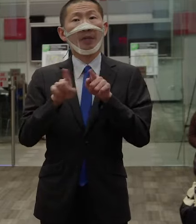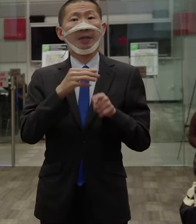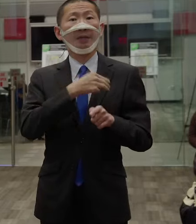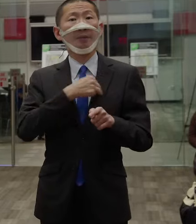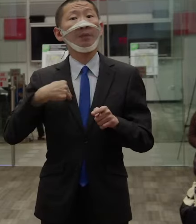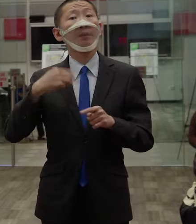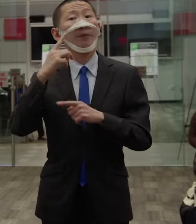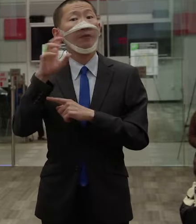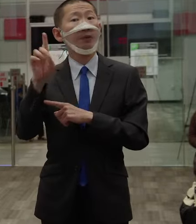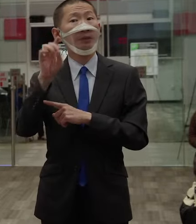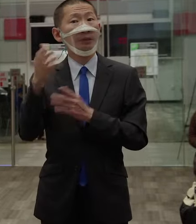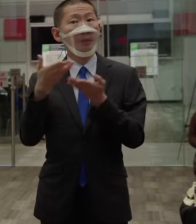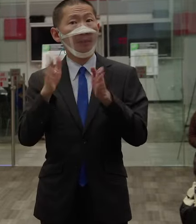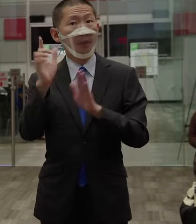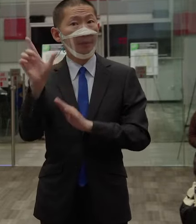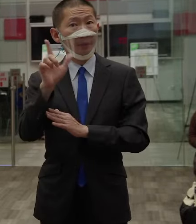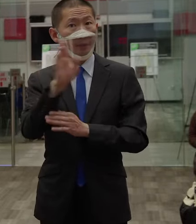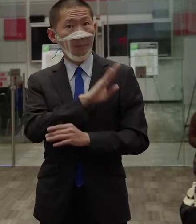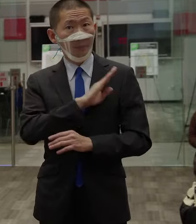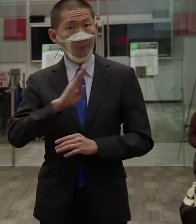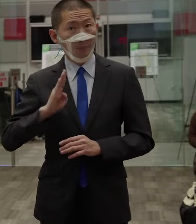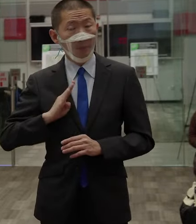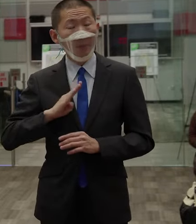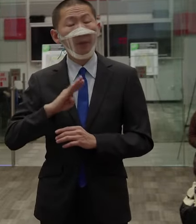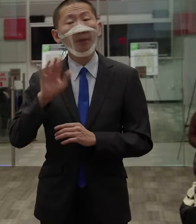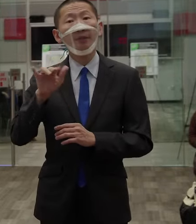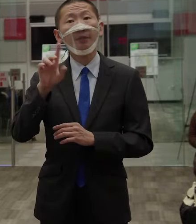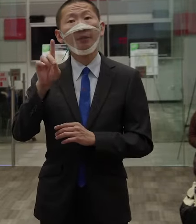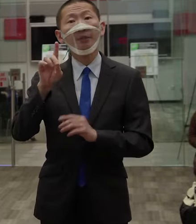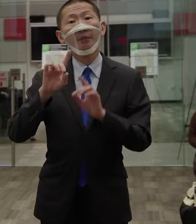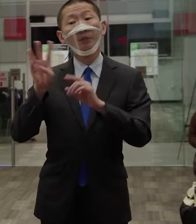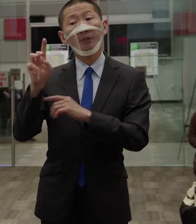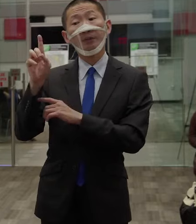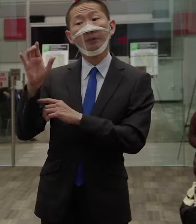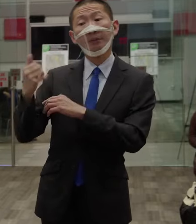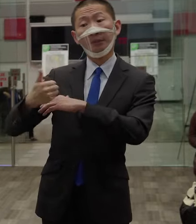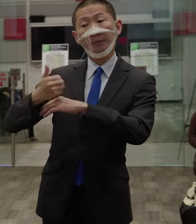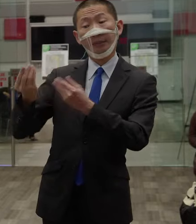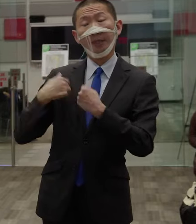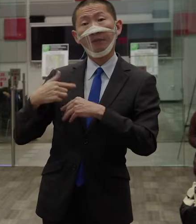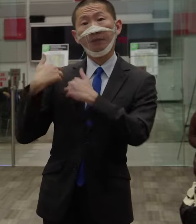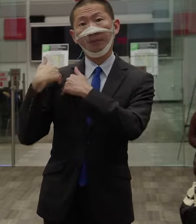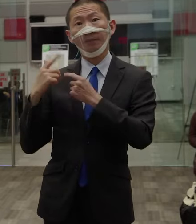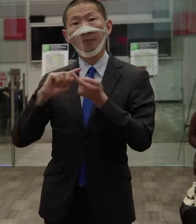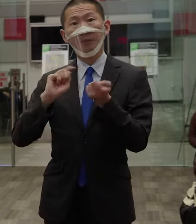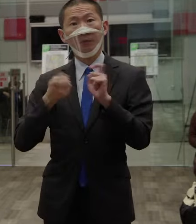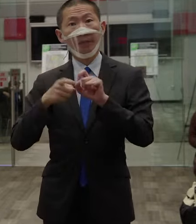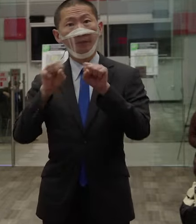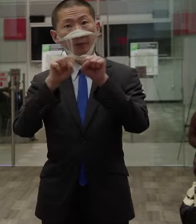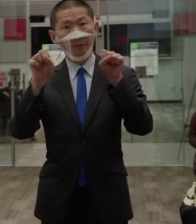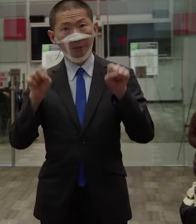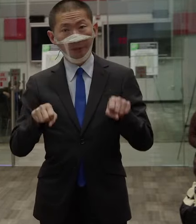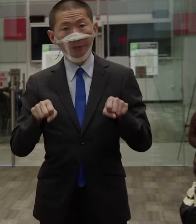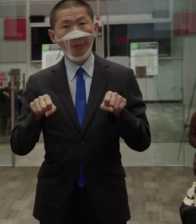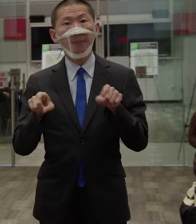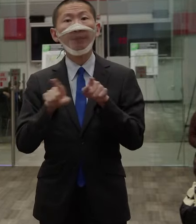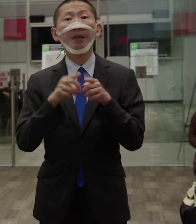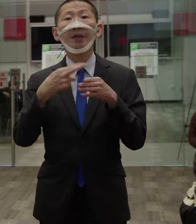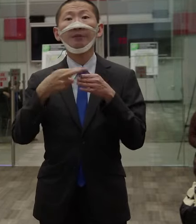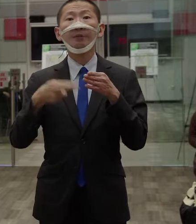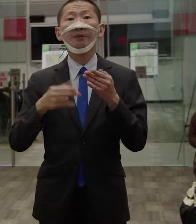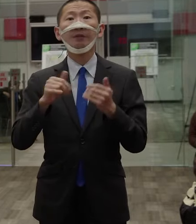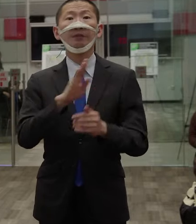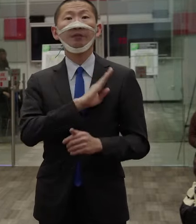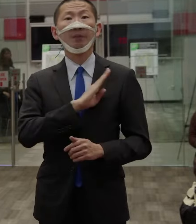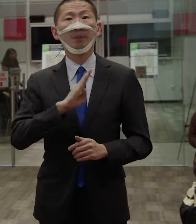DC Public Library Board, the district charged us with transforming the system. As a result of